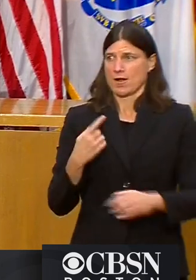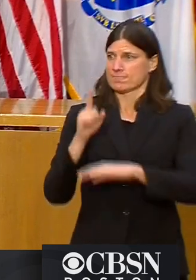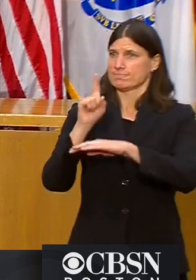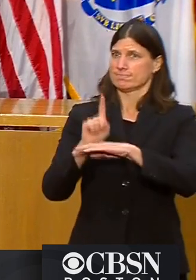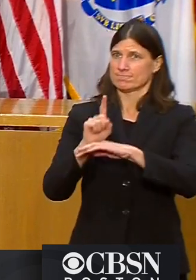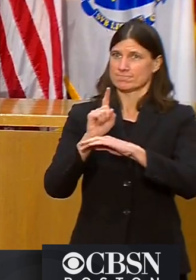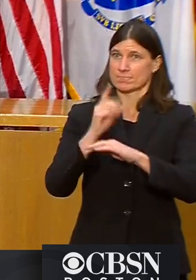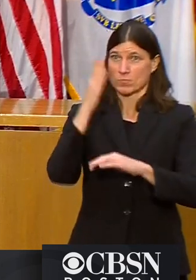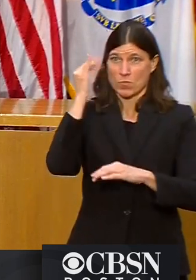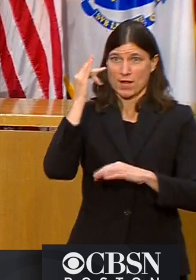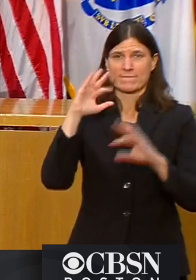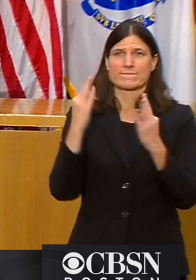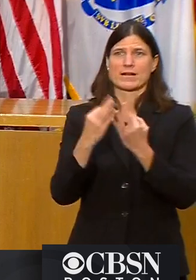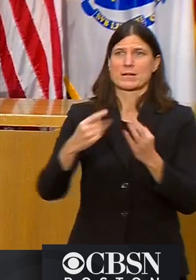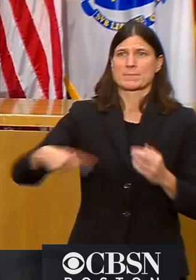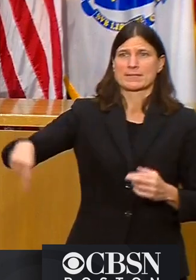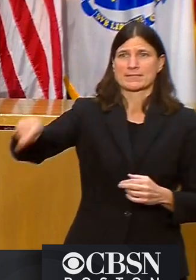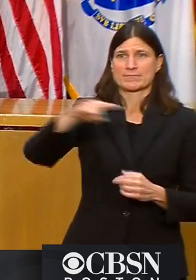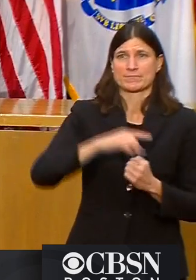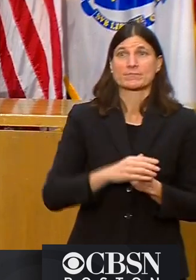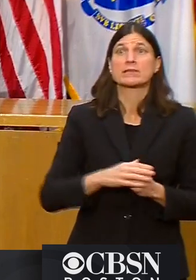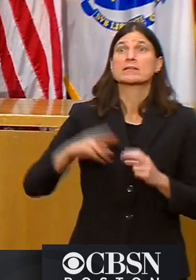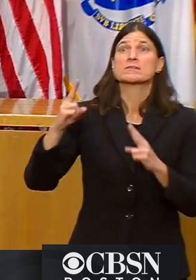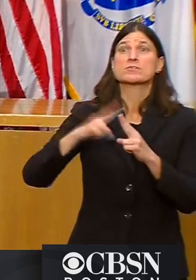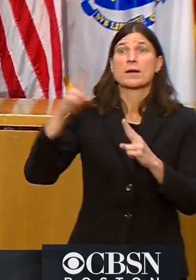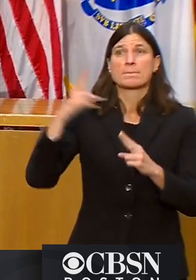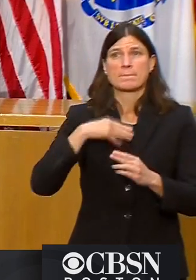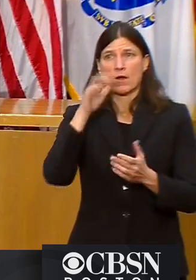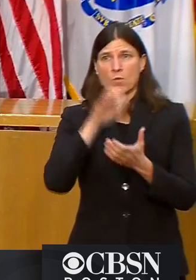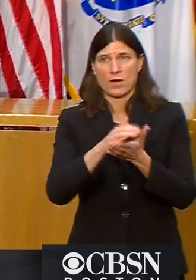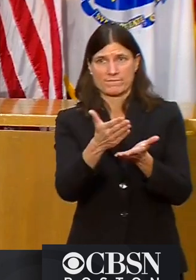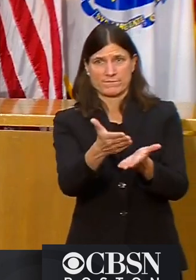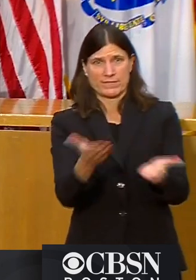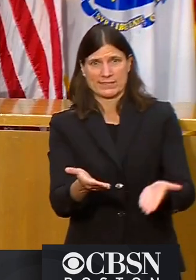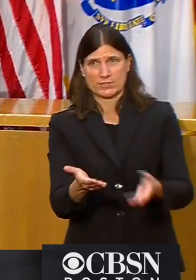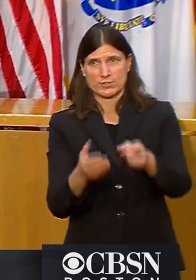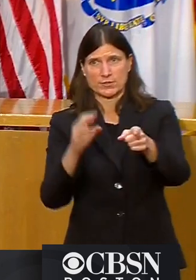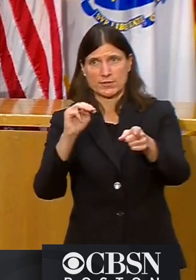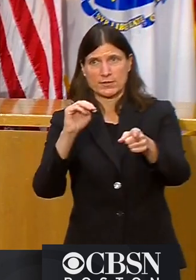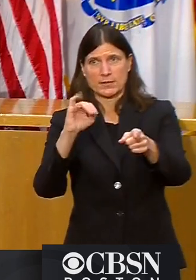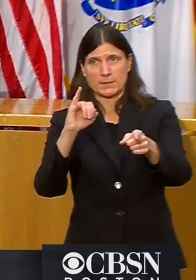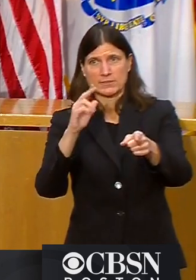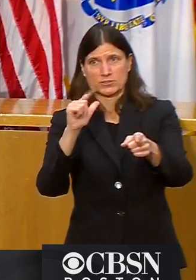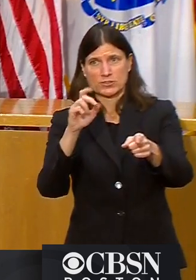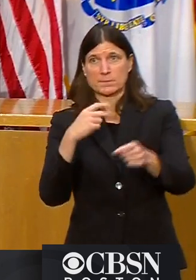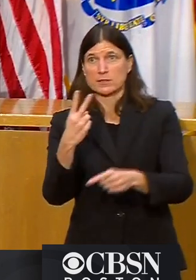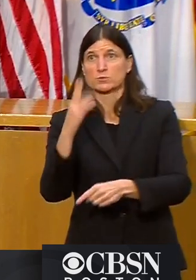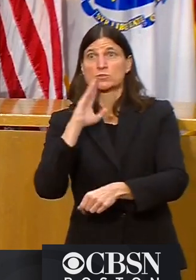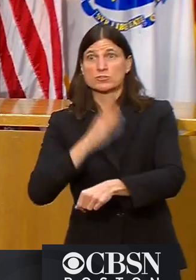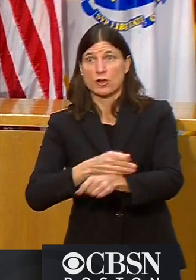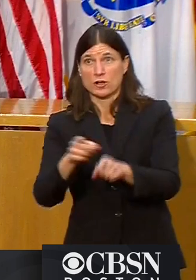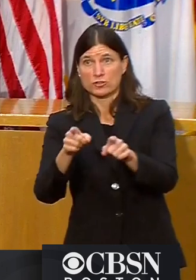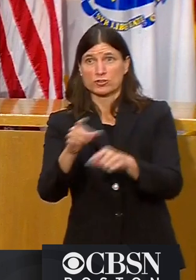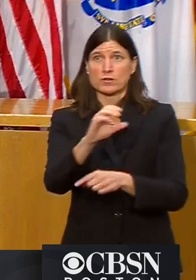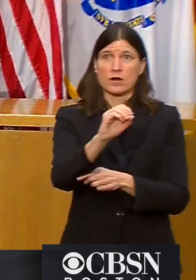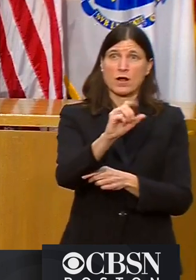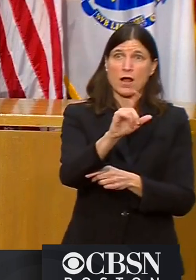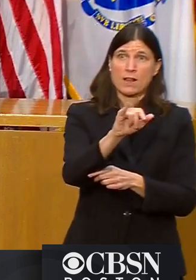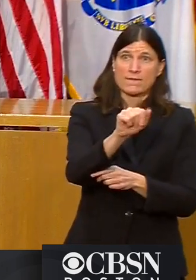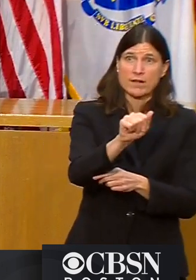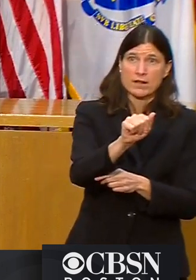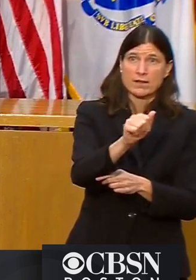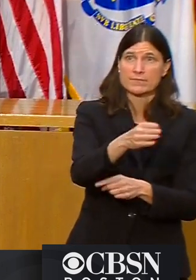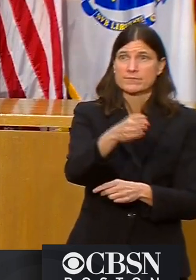integral than my wife, Michelle, and my two daughters, Olivia and Samantha. I'm really honored,